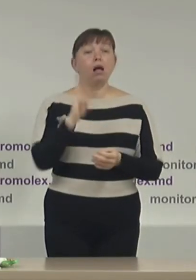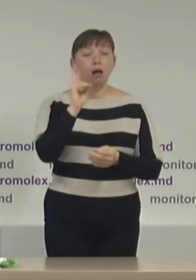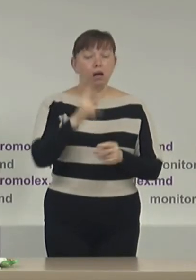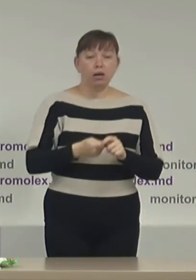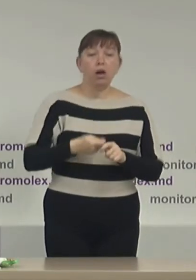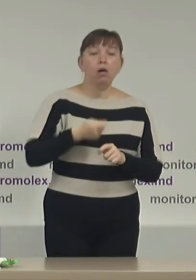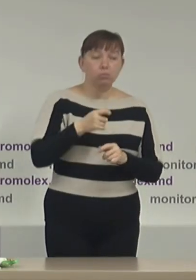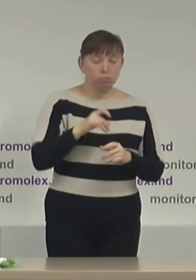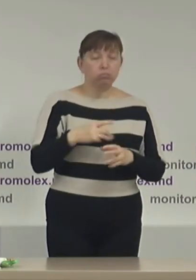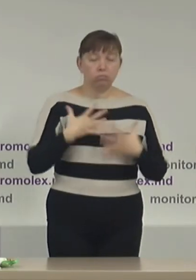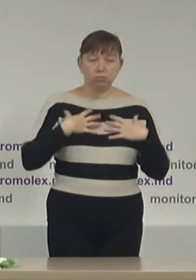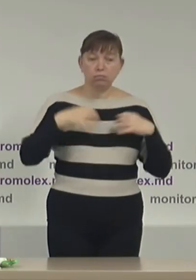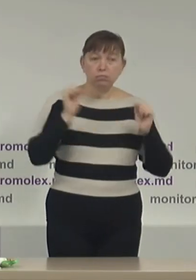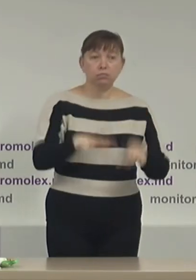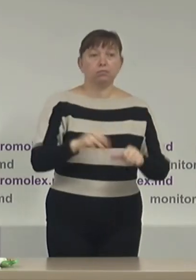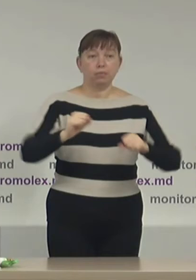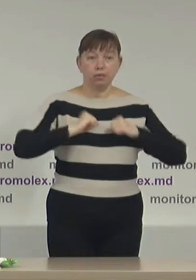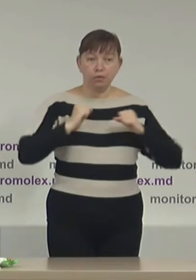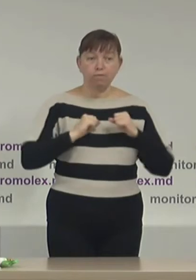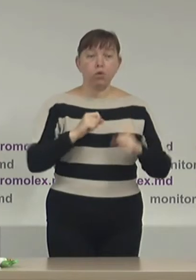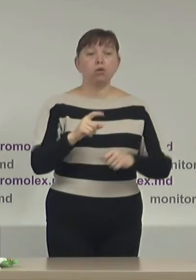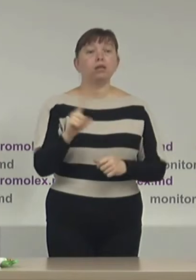Commission,